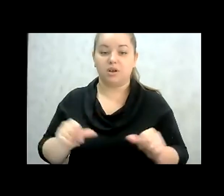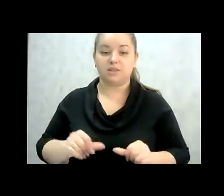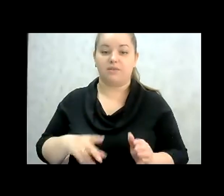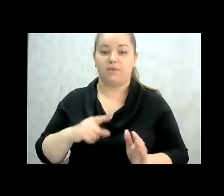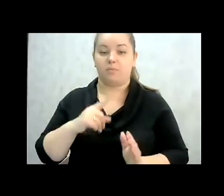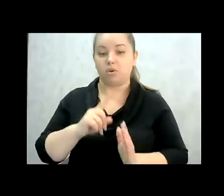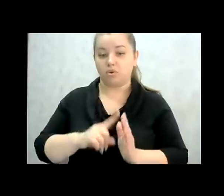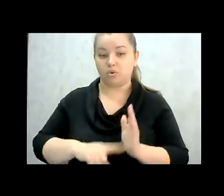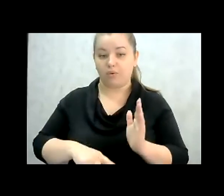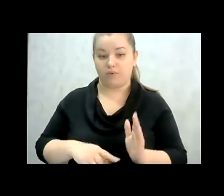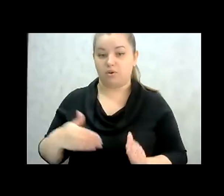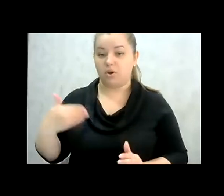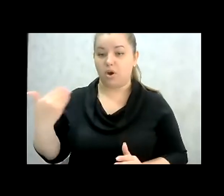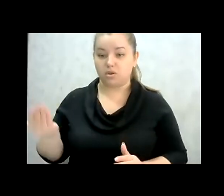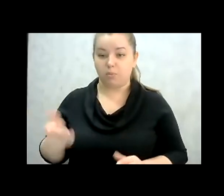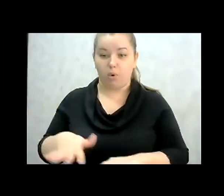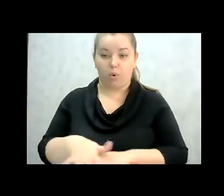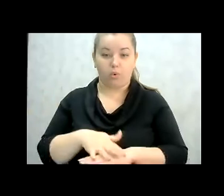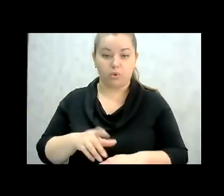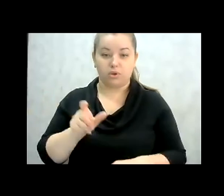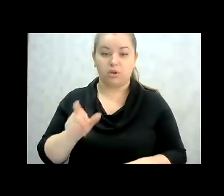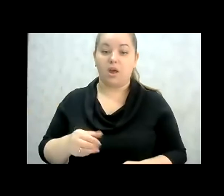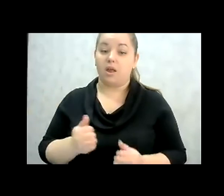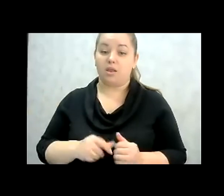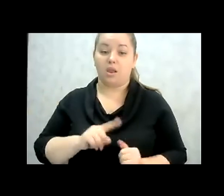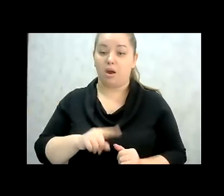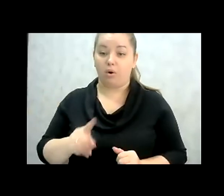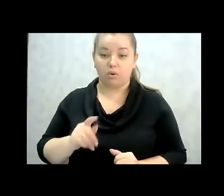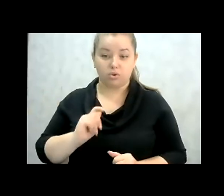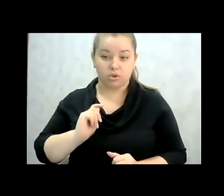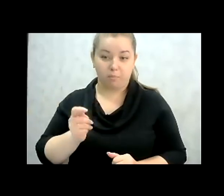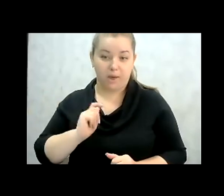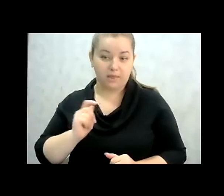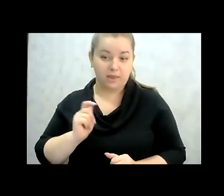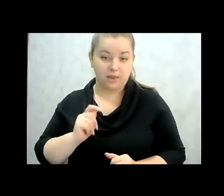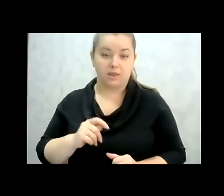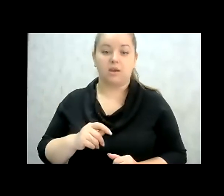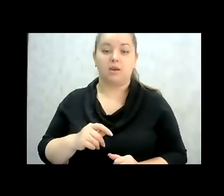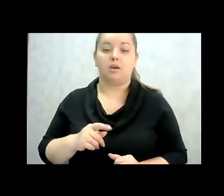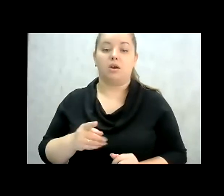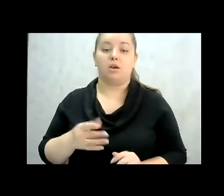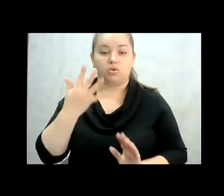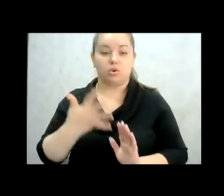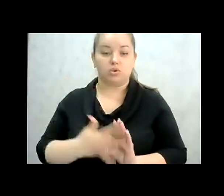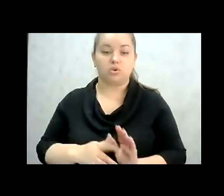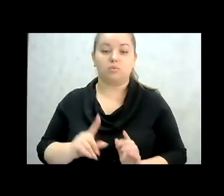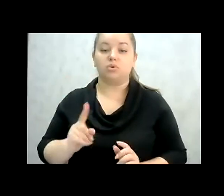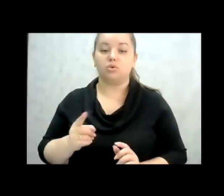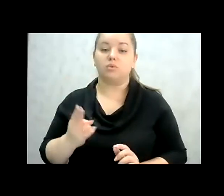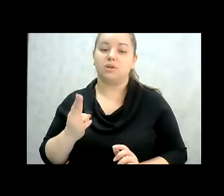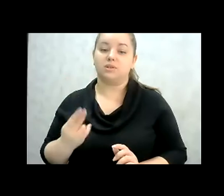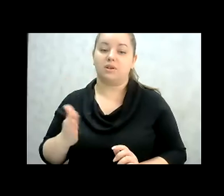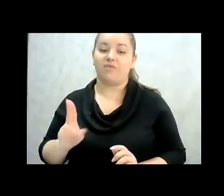shapes the trust of the citizens. Not all journalists and not all